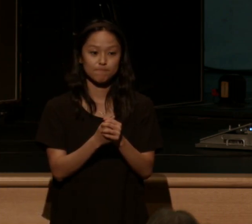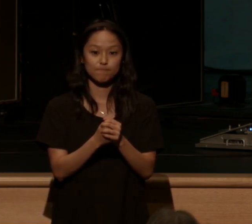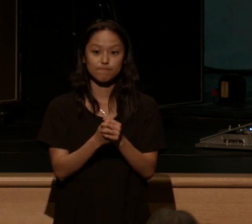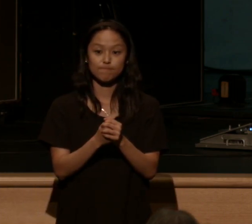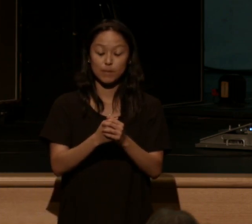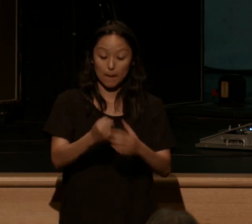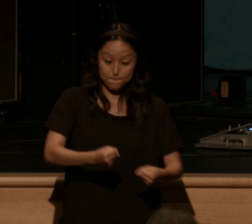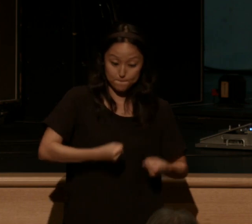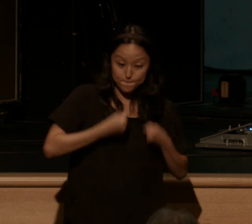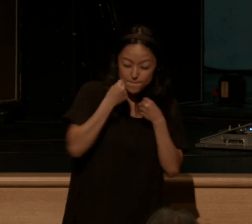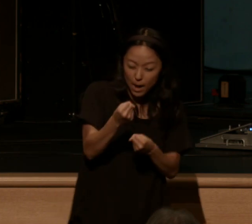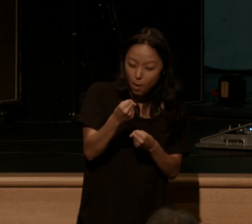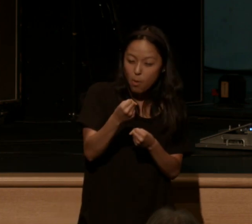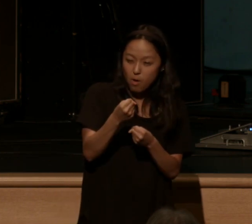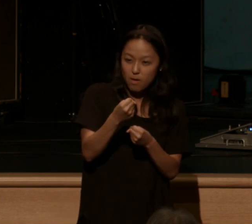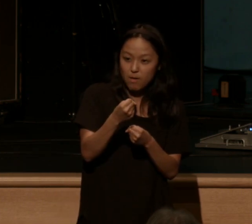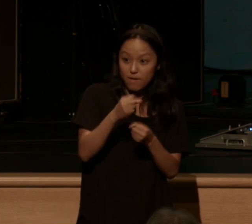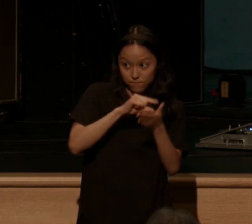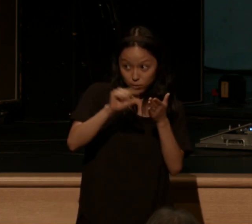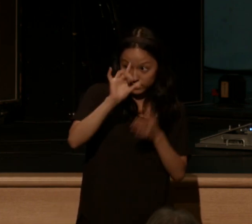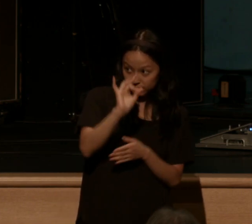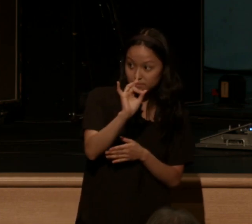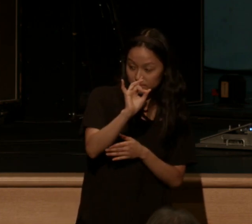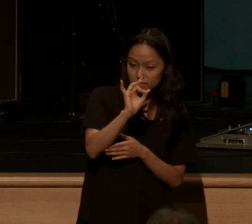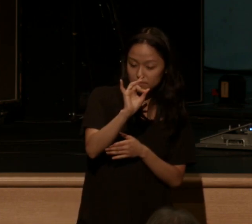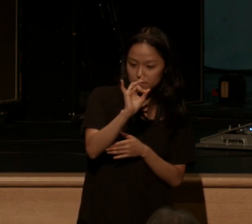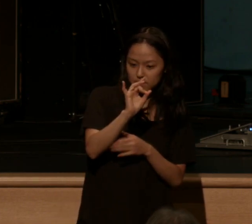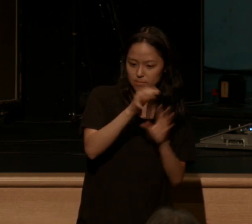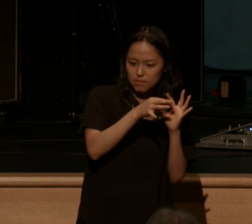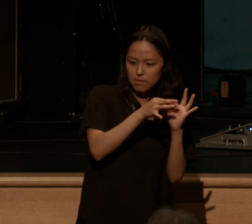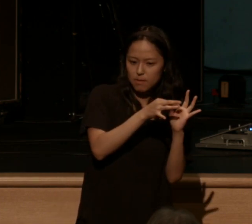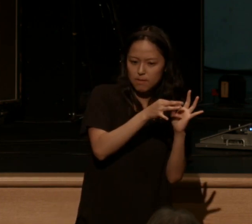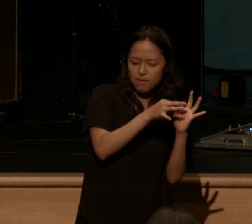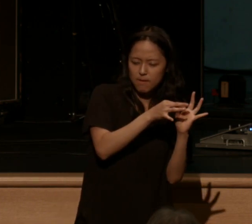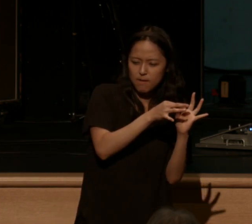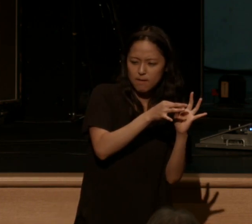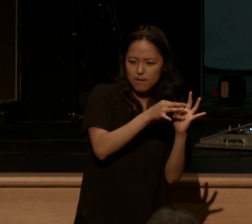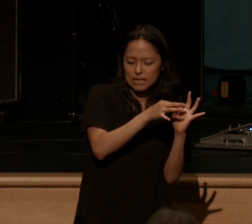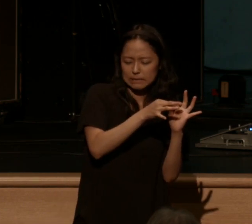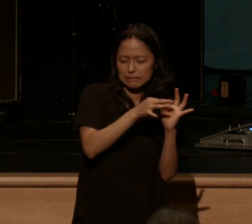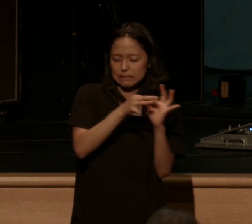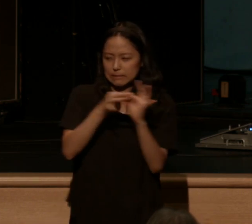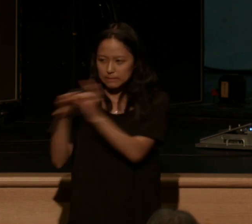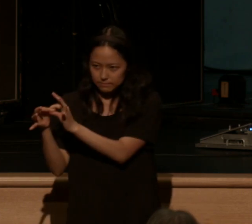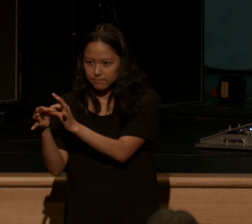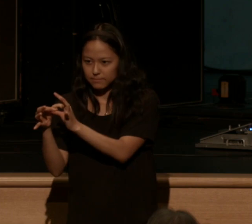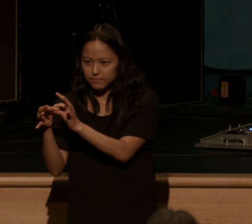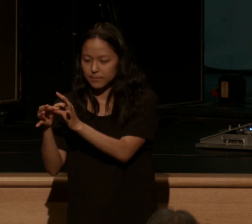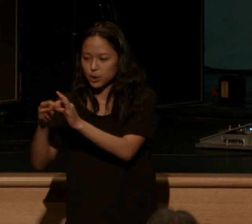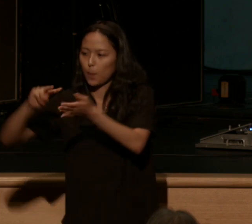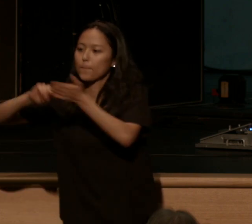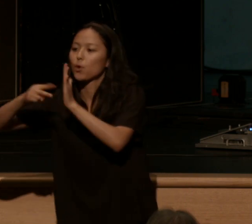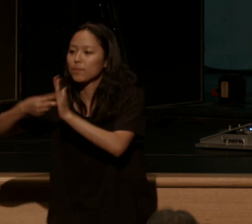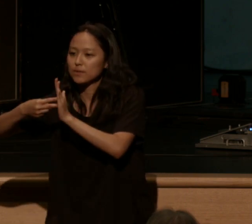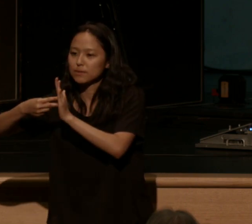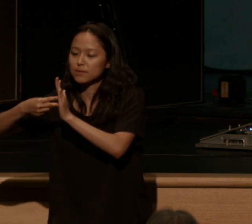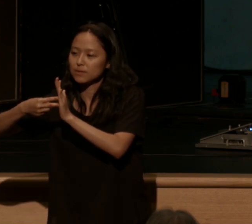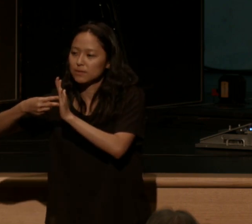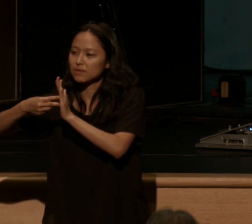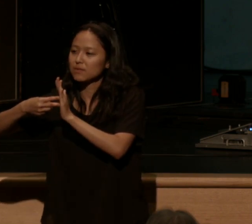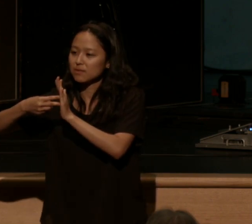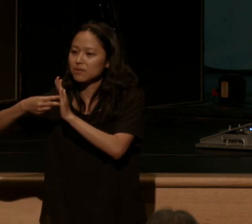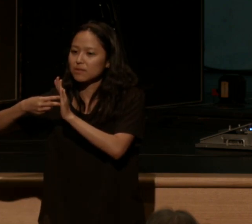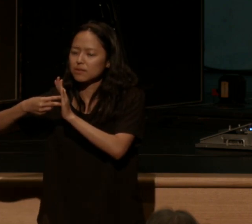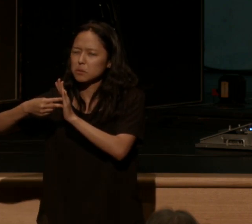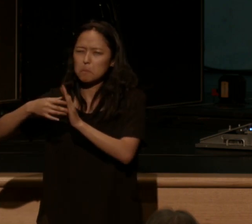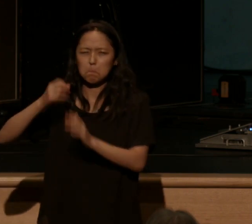The power in verse 8 is explicitly connected to the purpose.